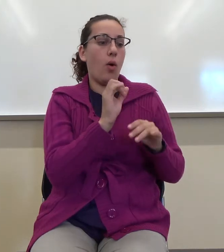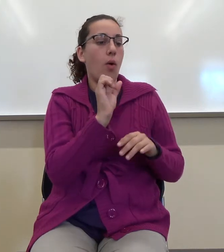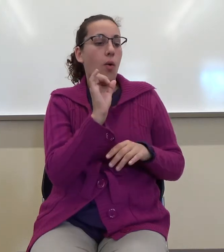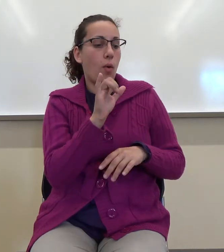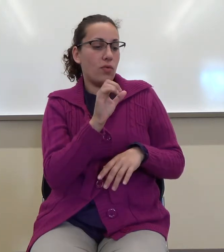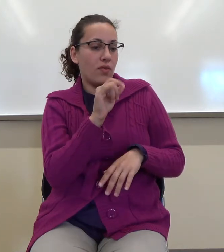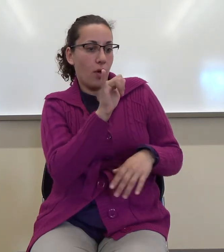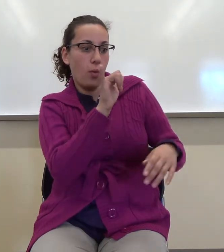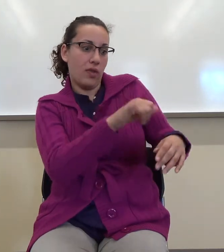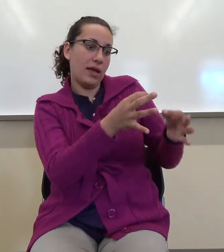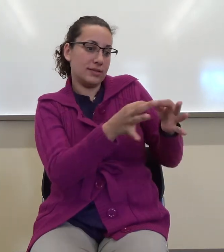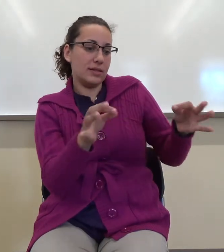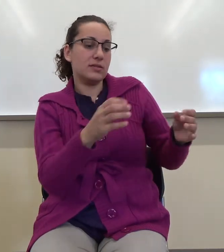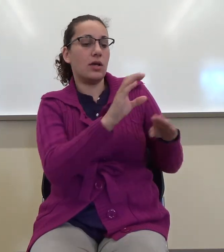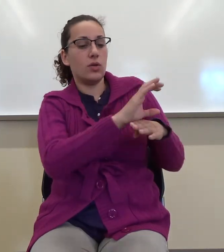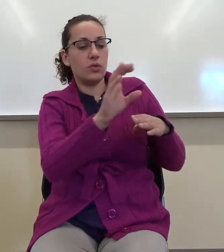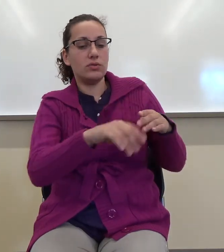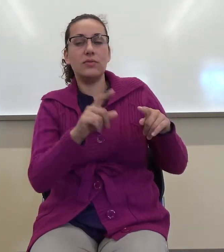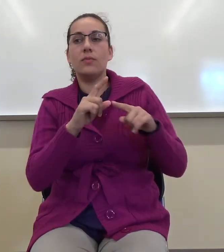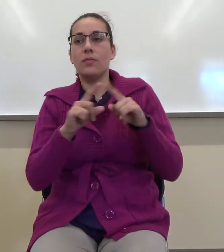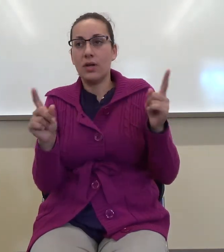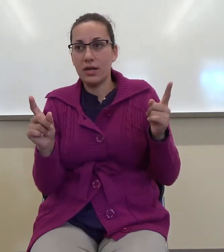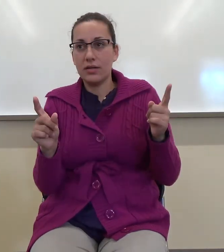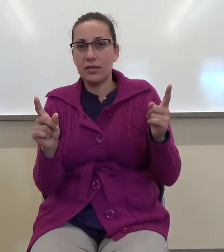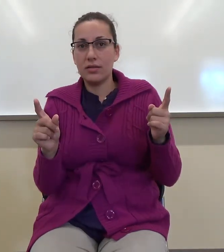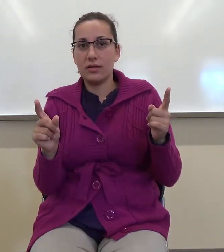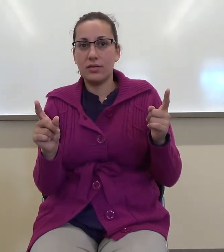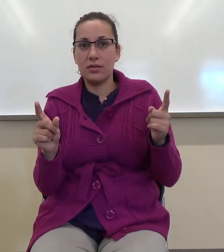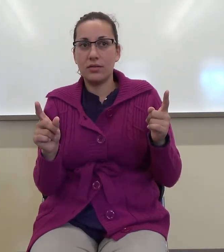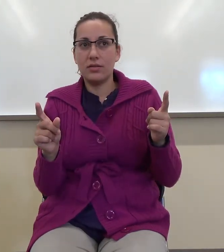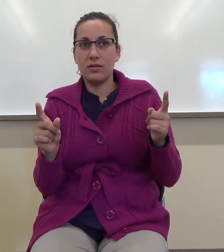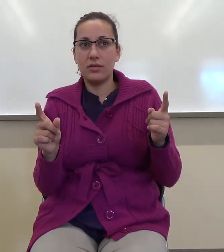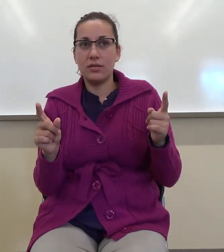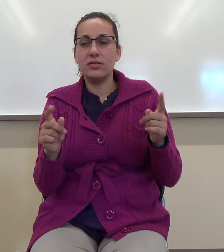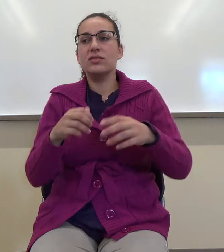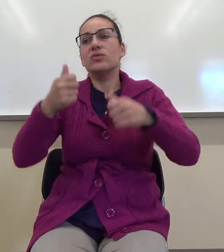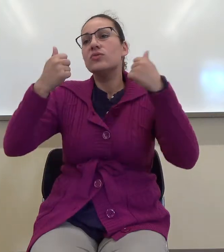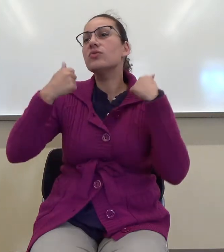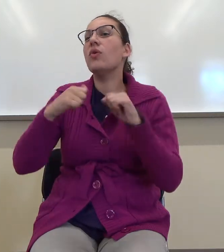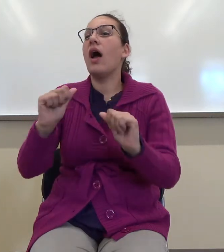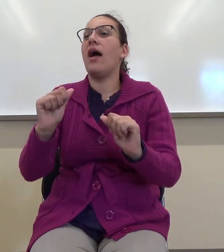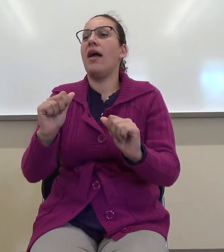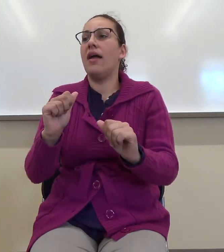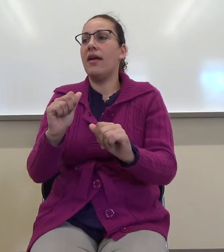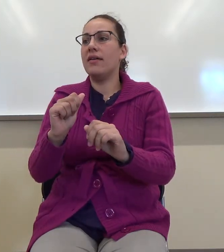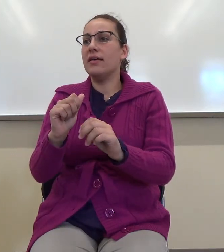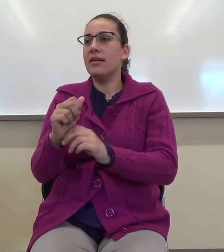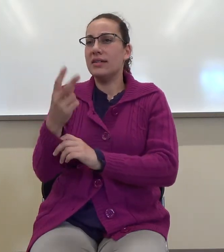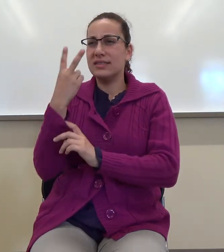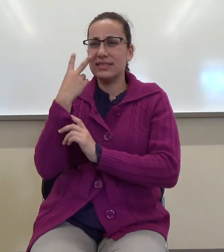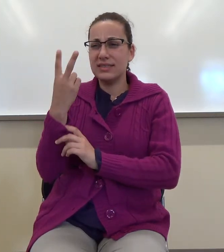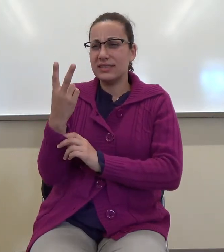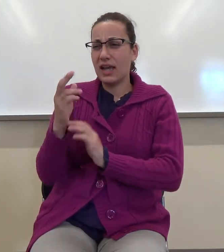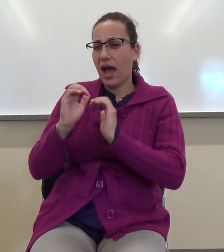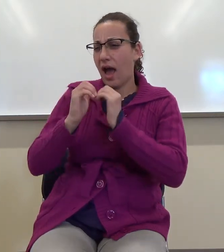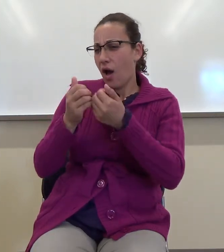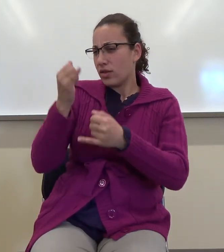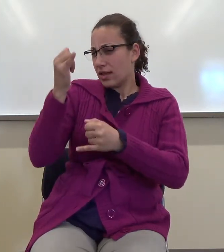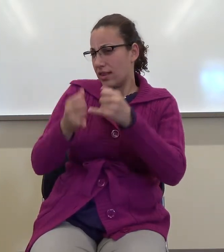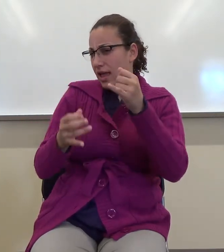purpose, but just to try to make an effort to say, how does that fit into the paragraph? Okay,